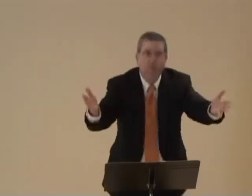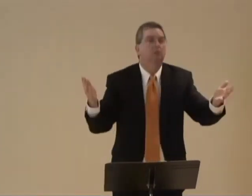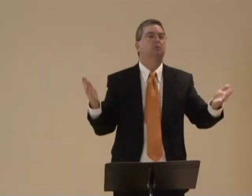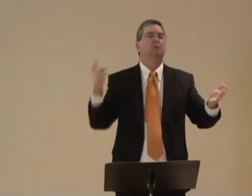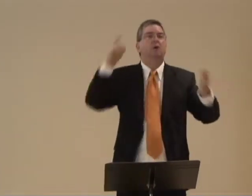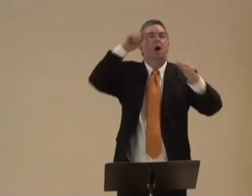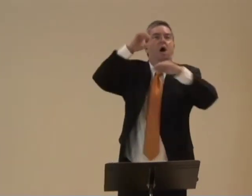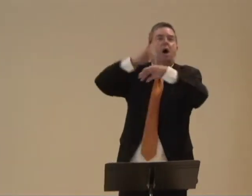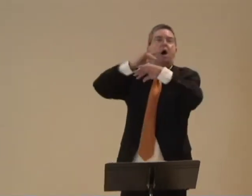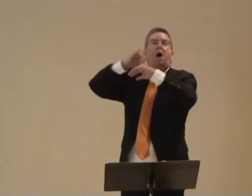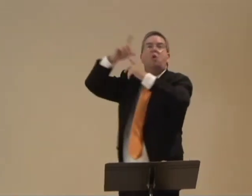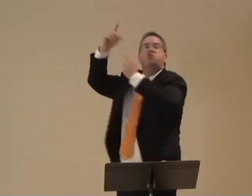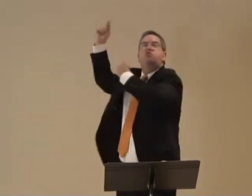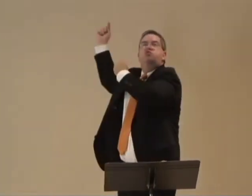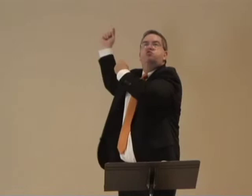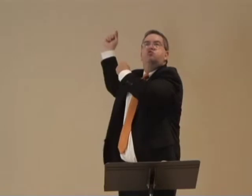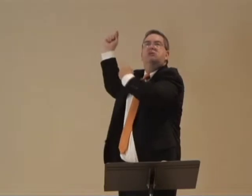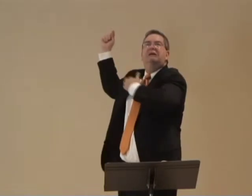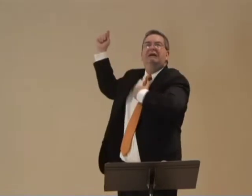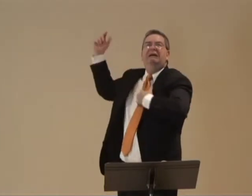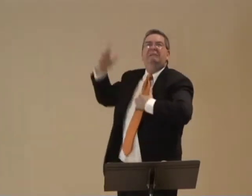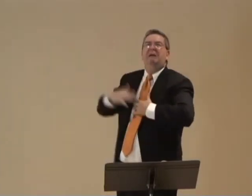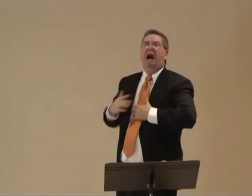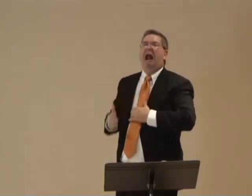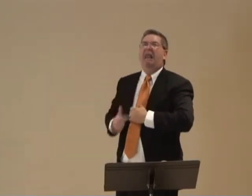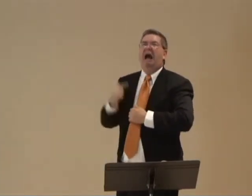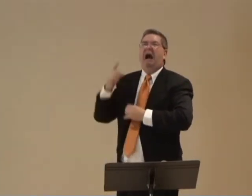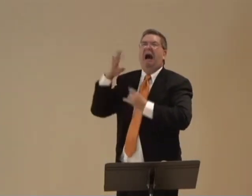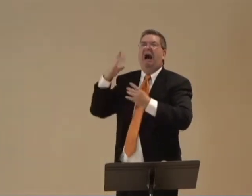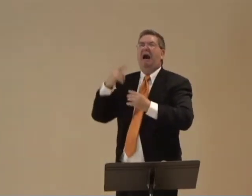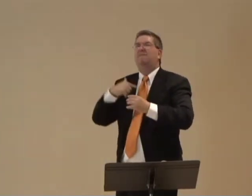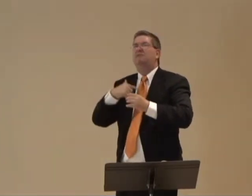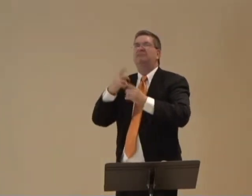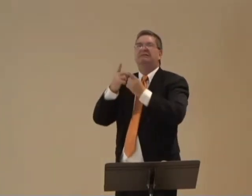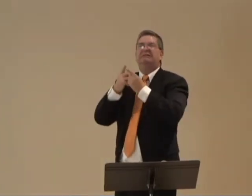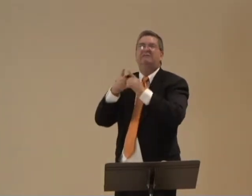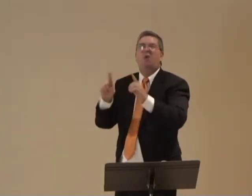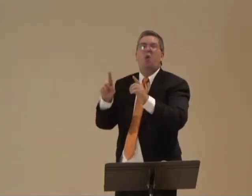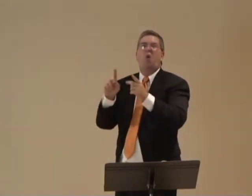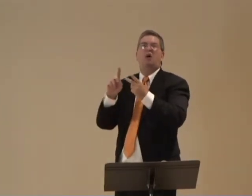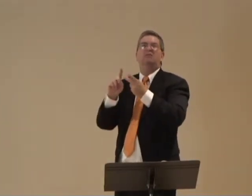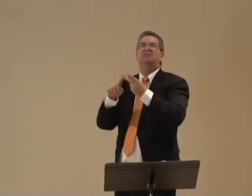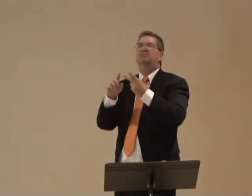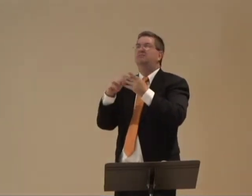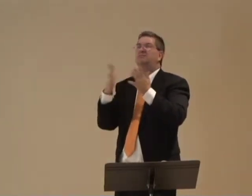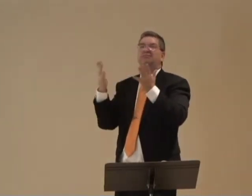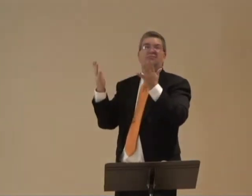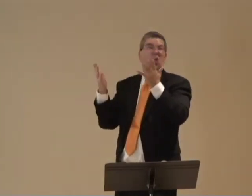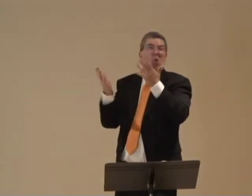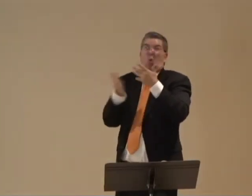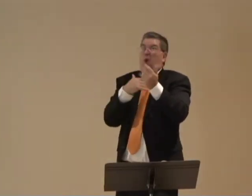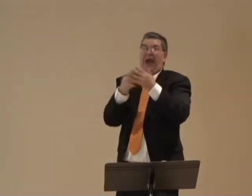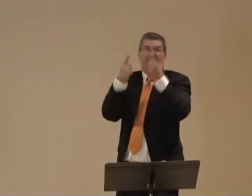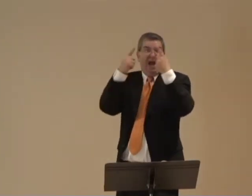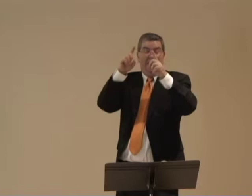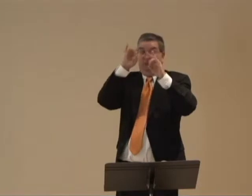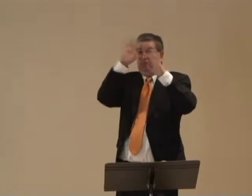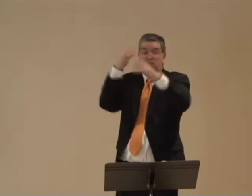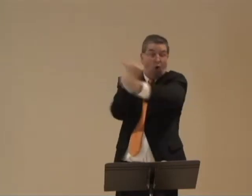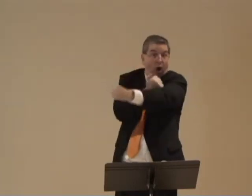mistakes. You know, people get divorced and they shouldn't dwell on the past. They need to get over it and move forth. They shouldn't look back and think about